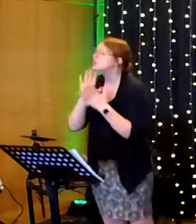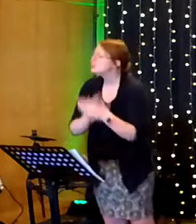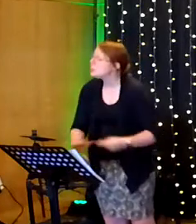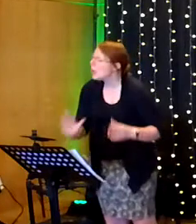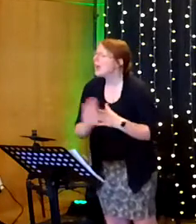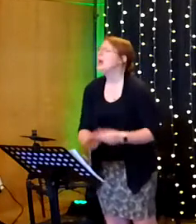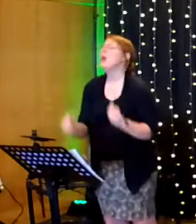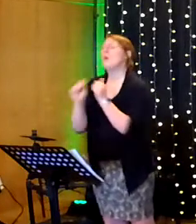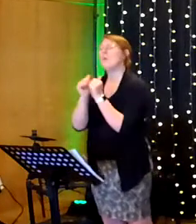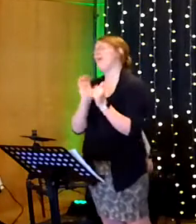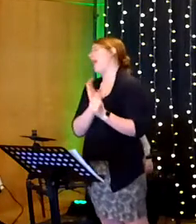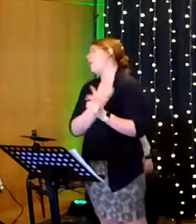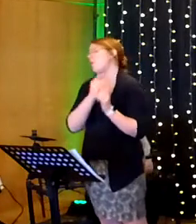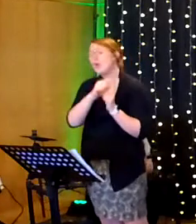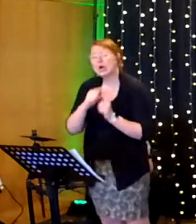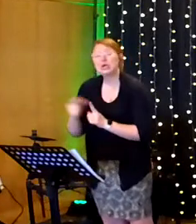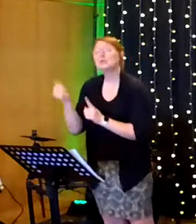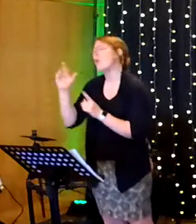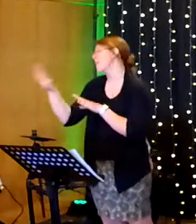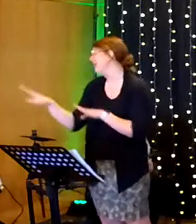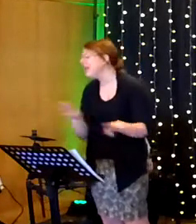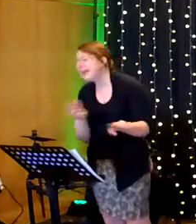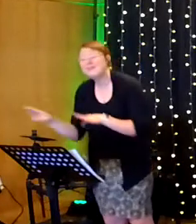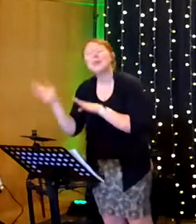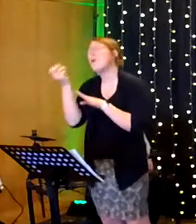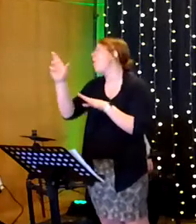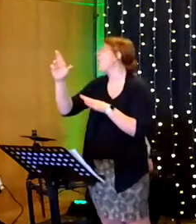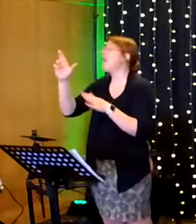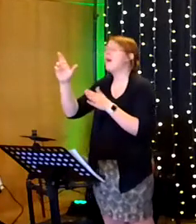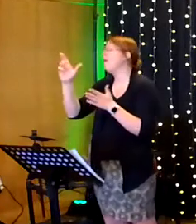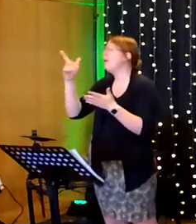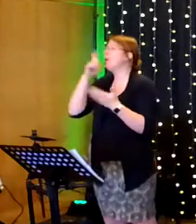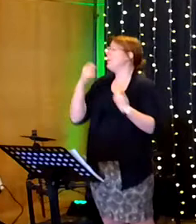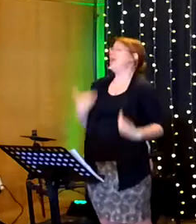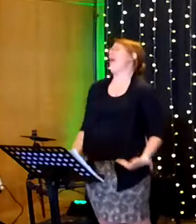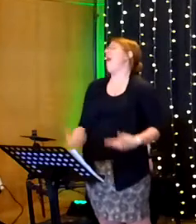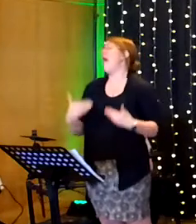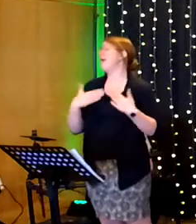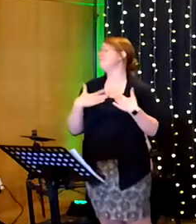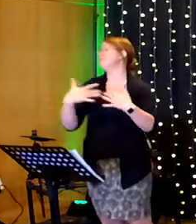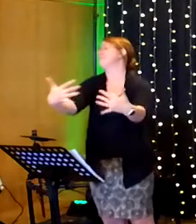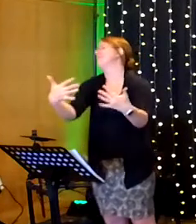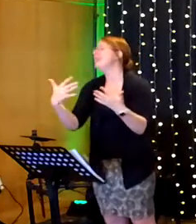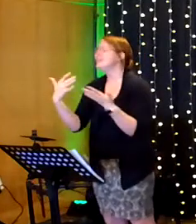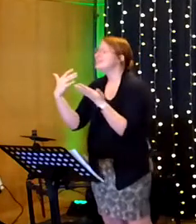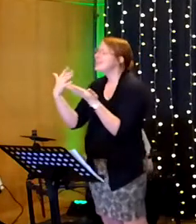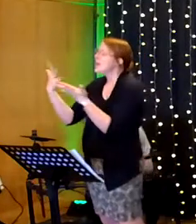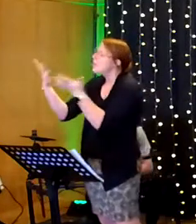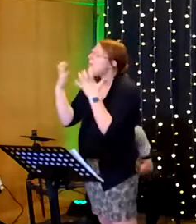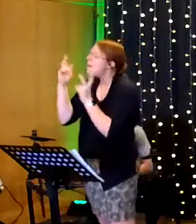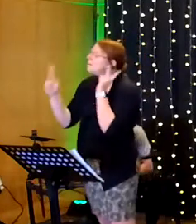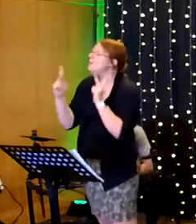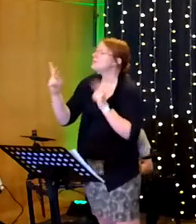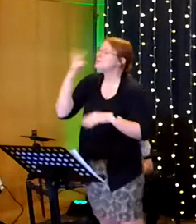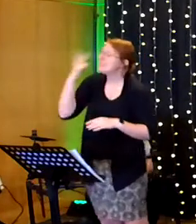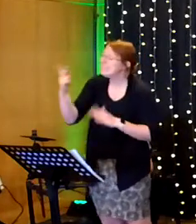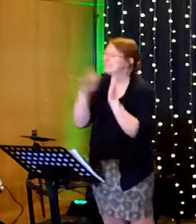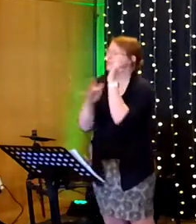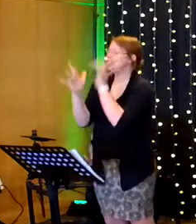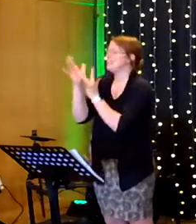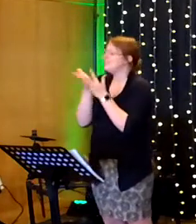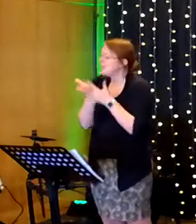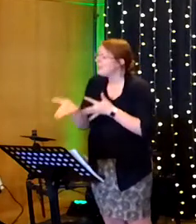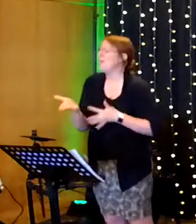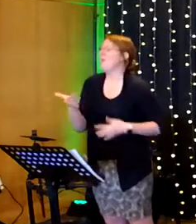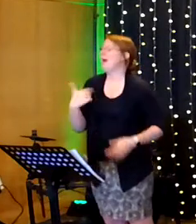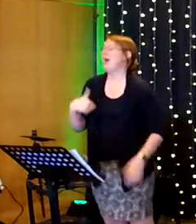or our actions or just by who we are. Lord, just let you be seen in all that we do. Father, we thank